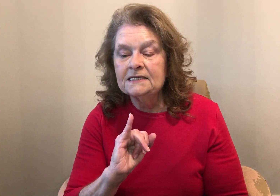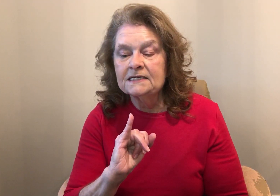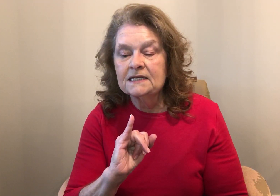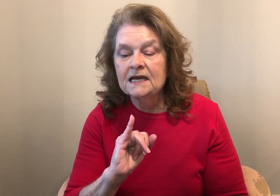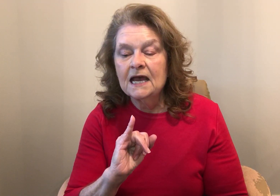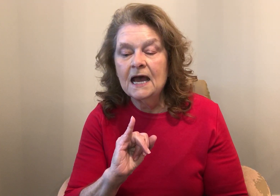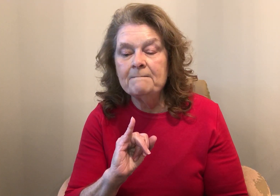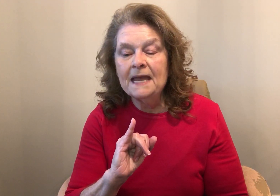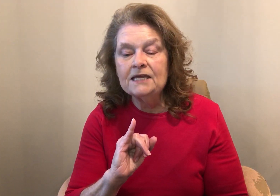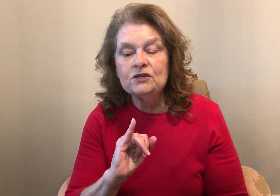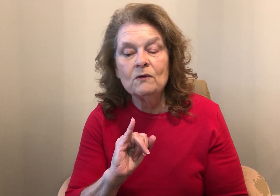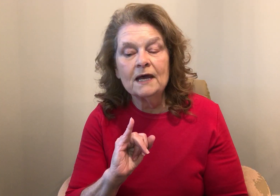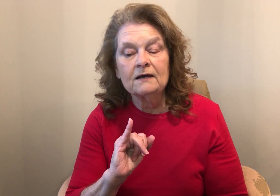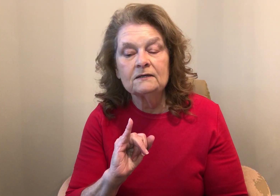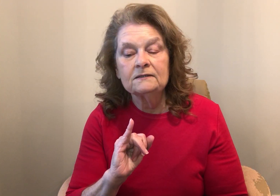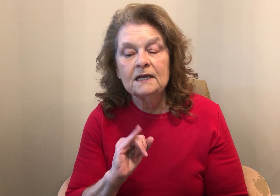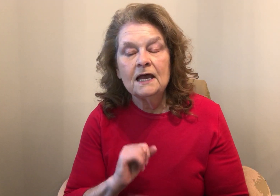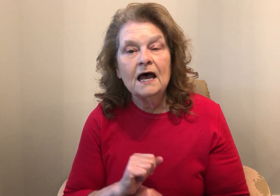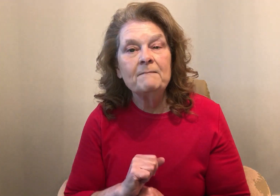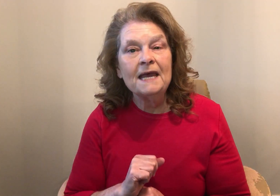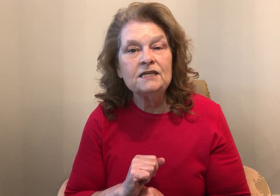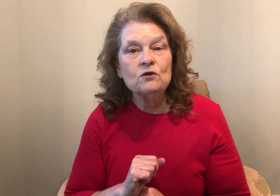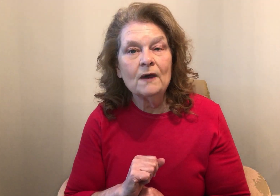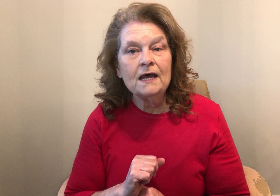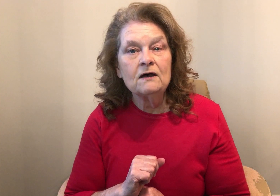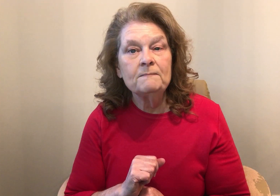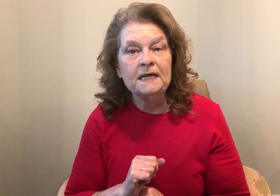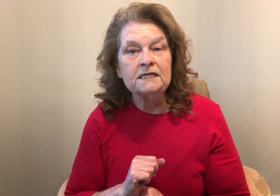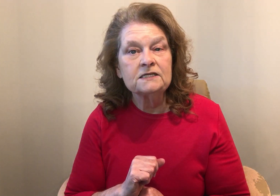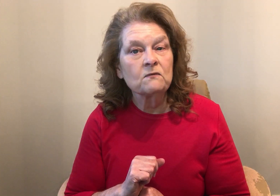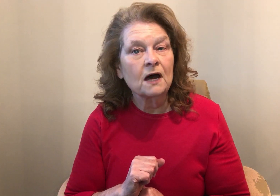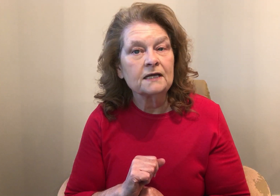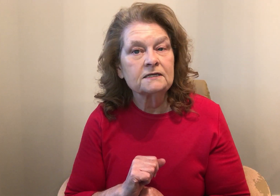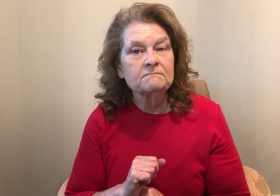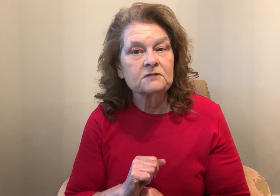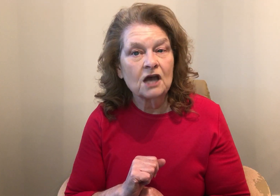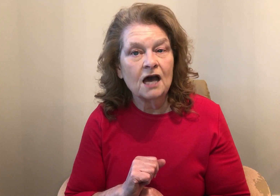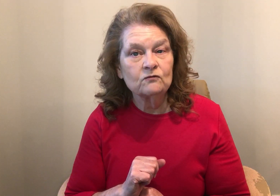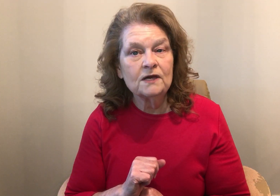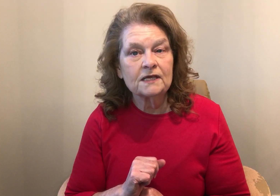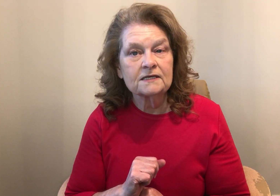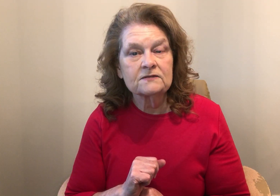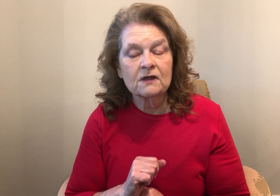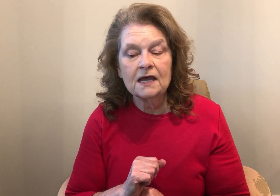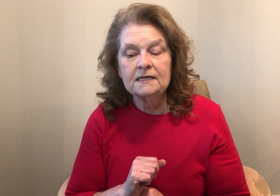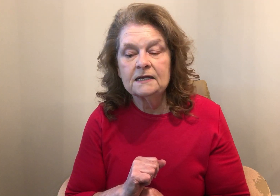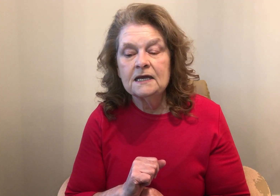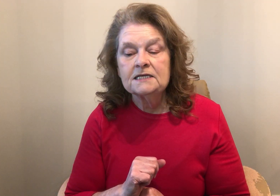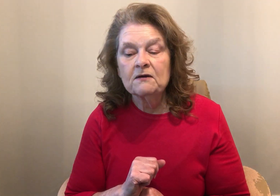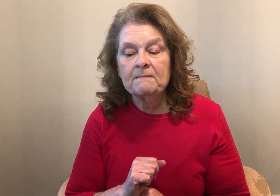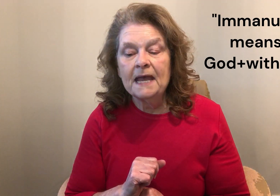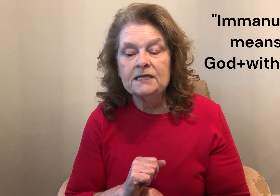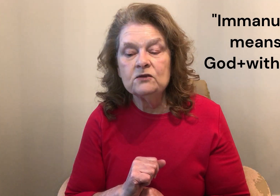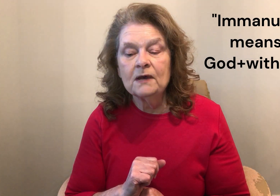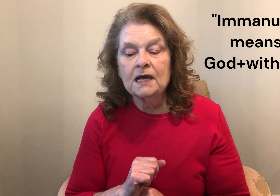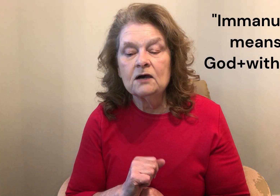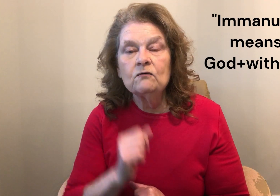is Immanuel. Immanuel means what? God with us, right? So Immanuel would